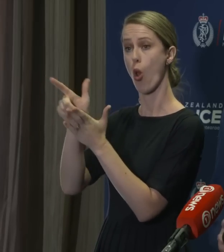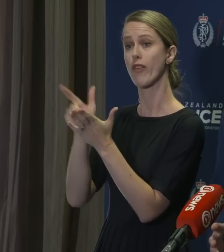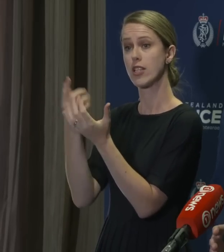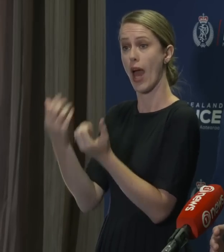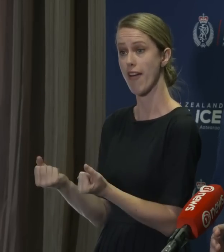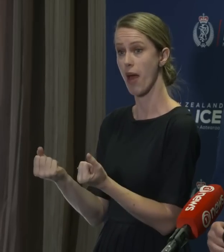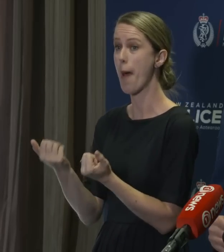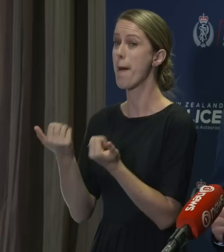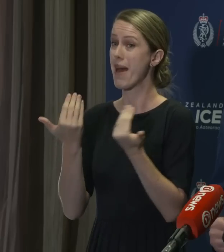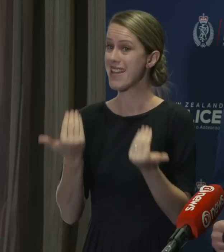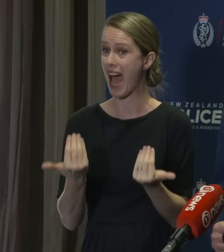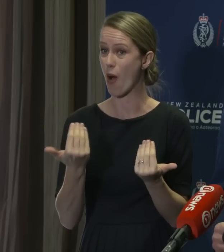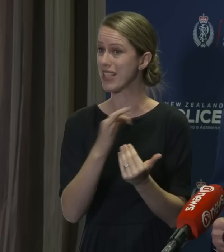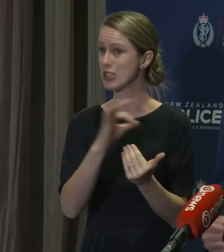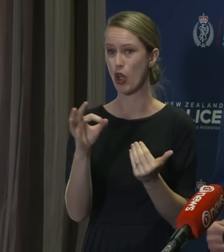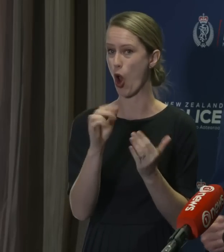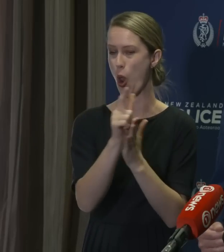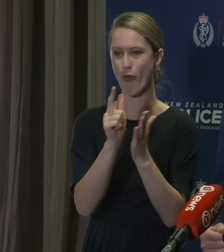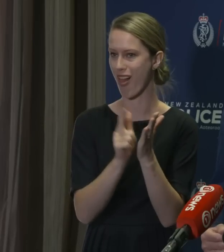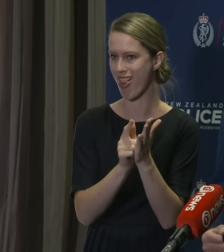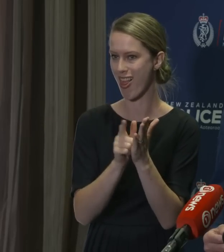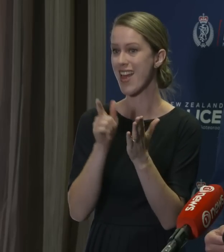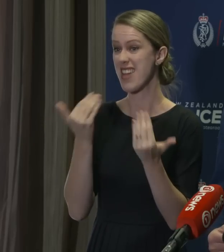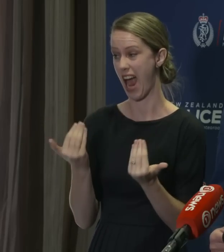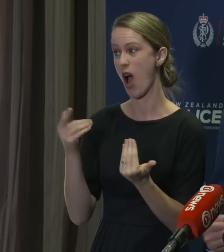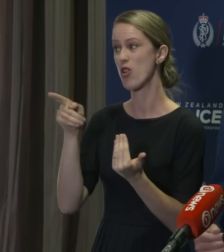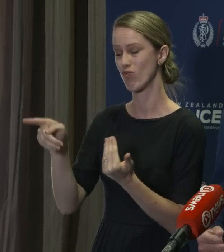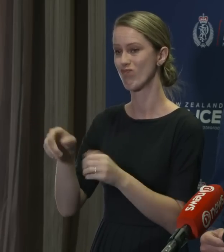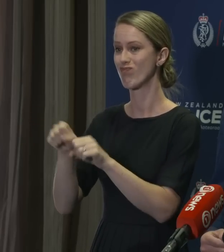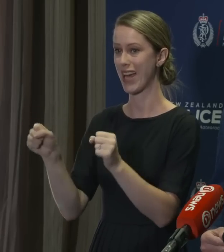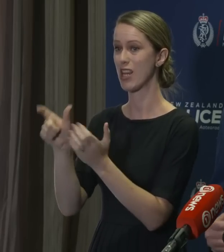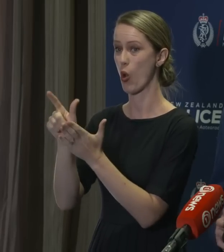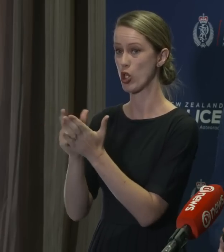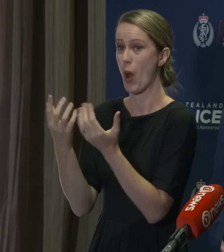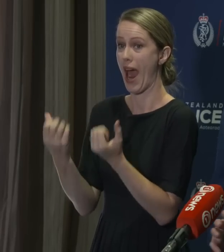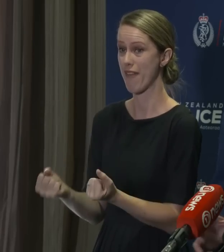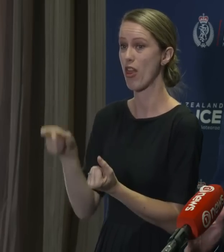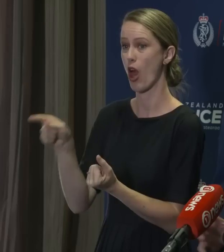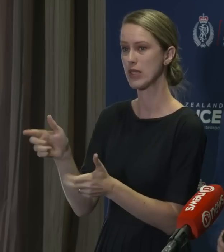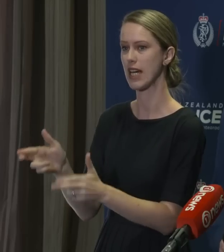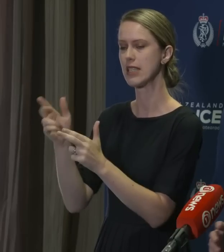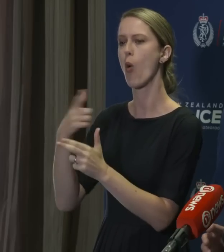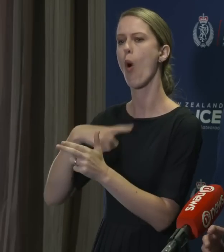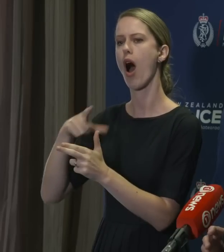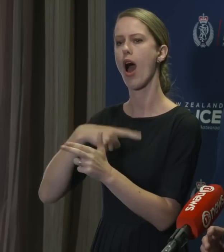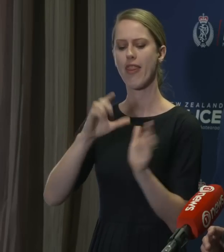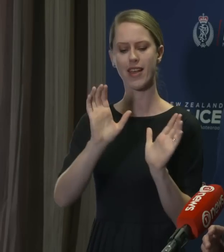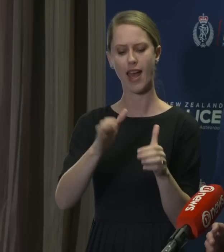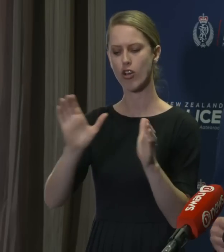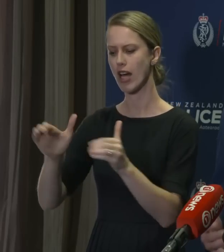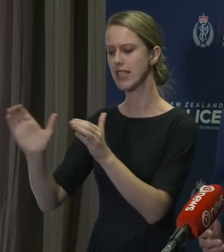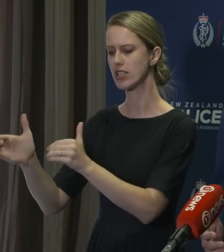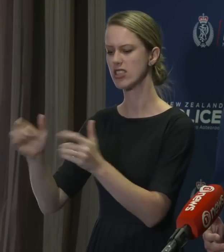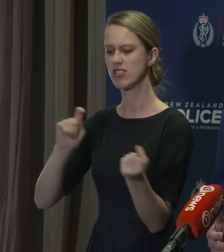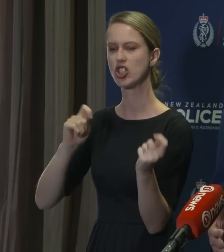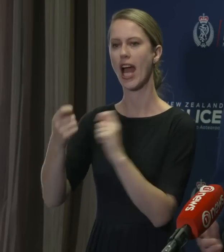are no longer lawfully in possession of those firearms due to the categorisation or